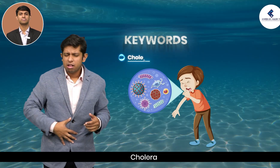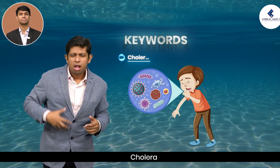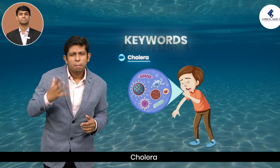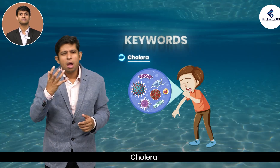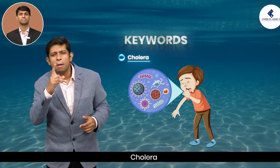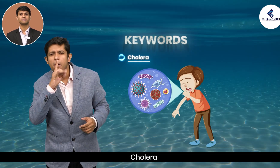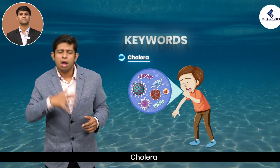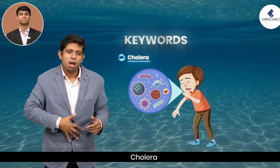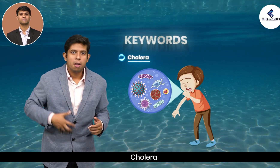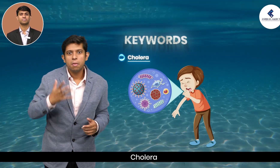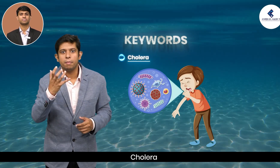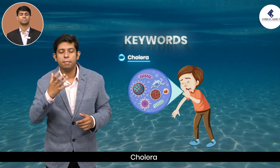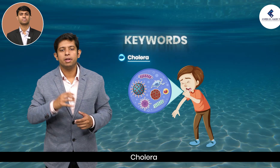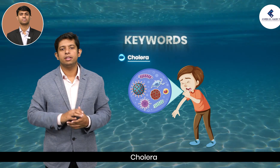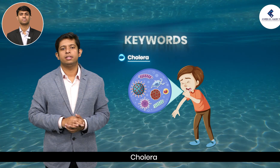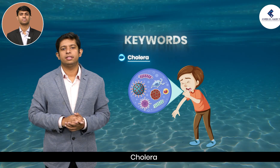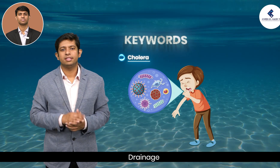cholera,